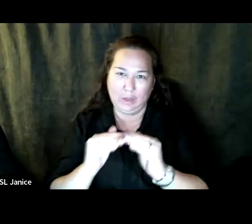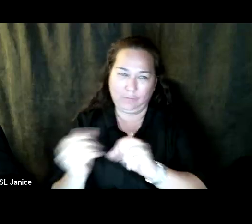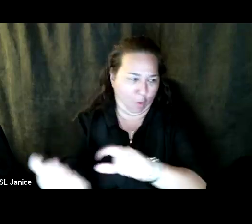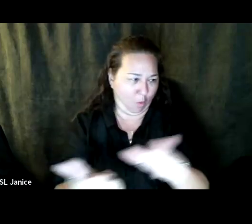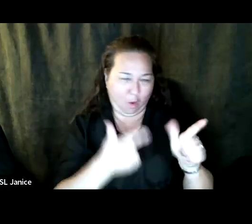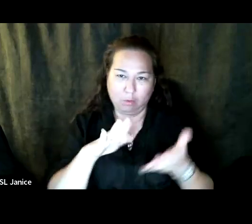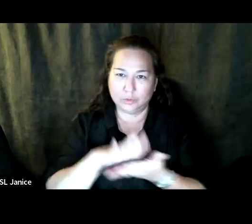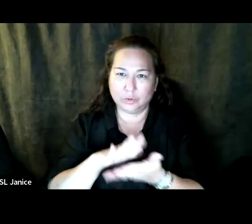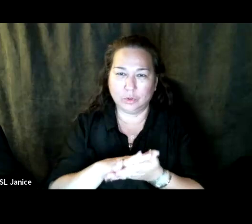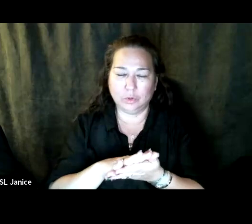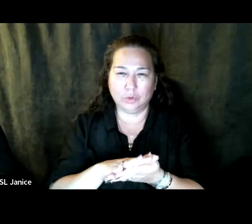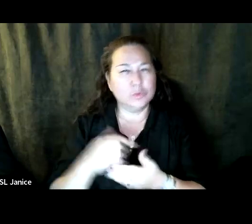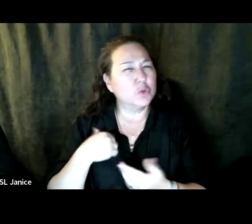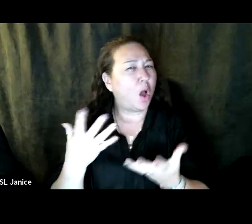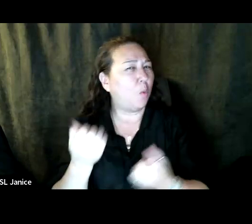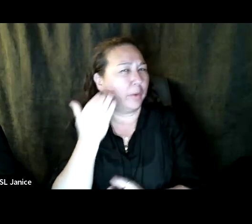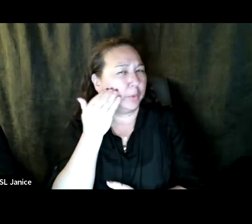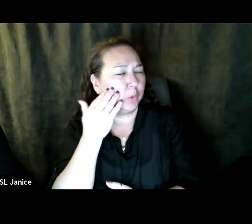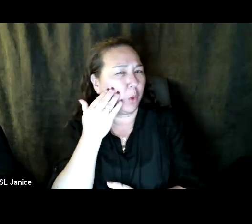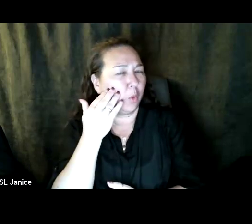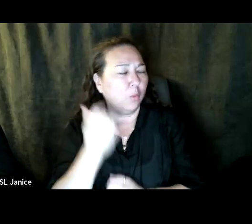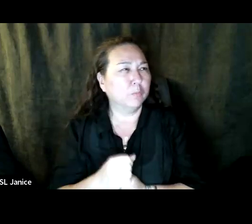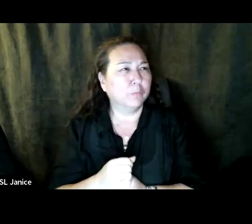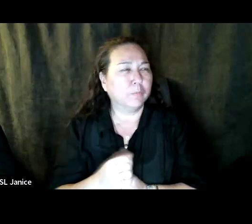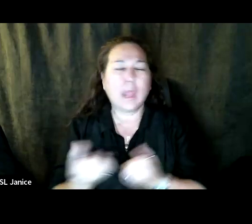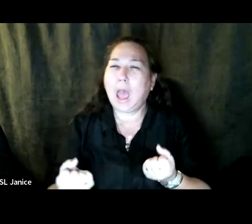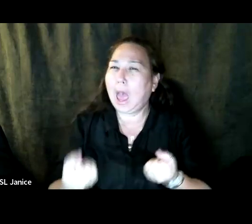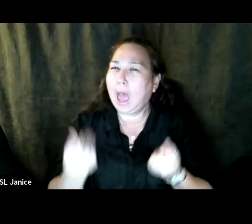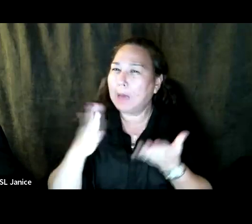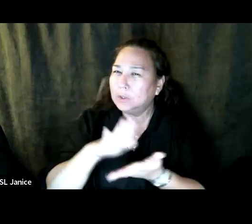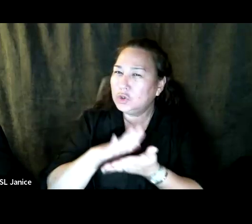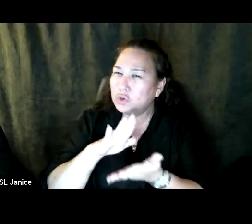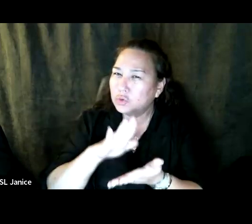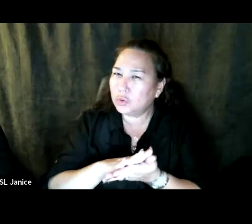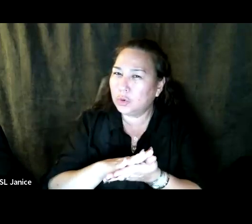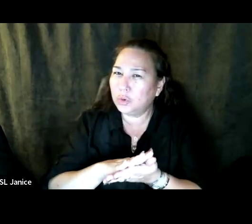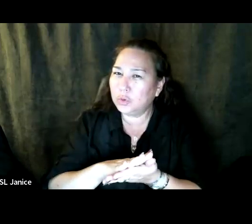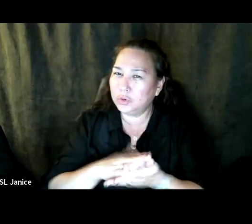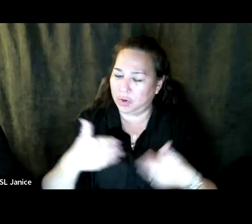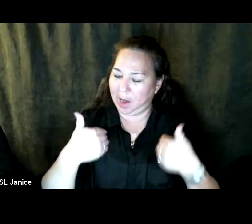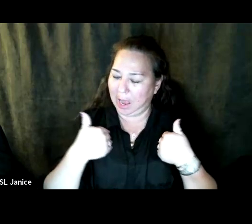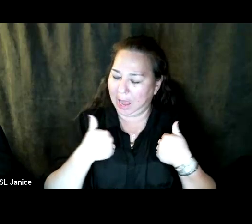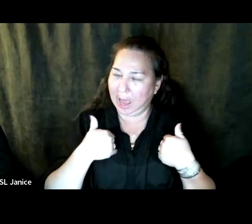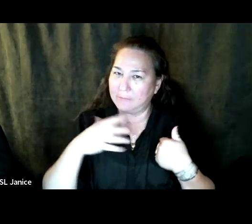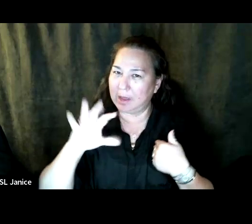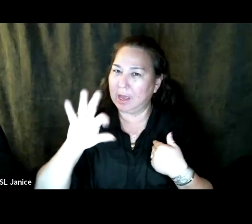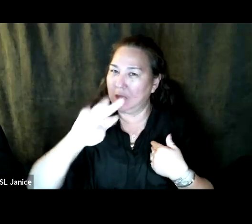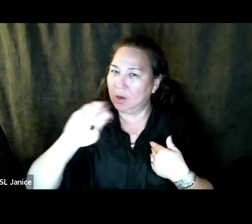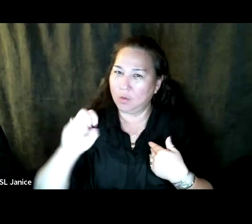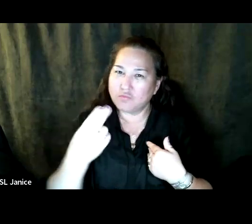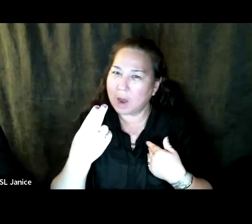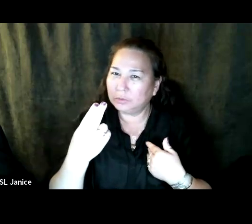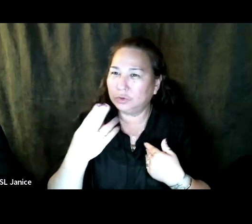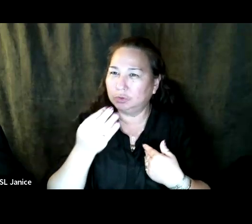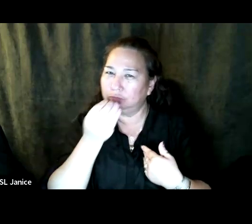to know what schools or how many schools are being served the fresh food. And if we can quantify that, because it is my understanding that